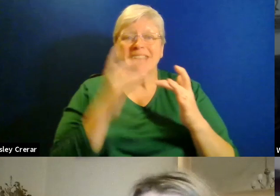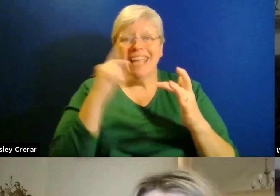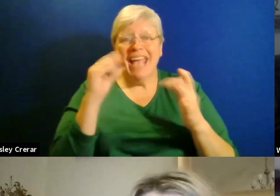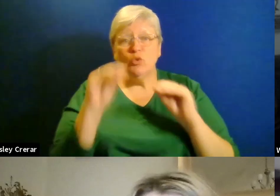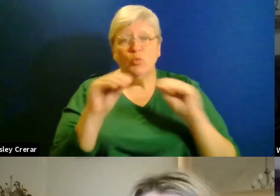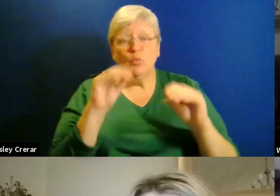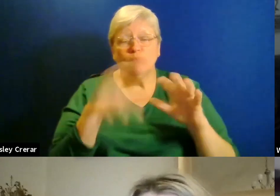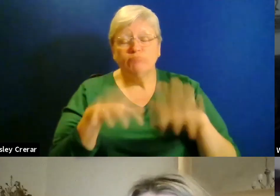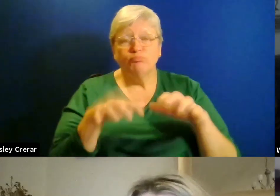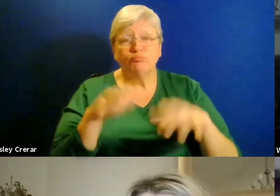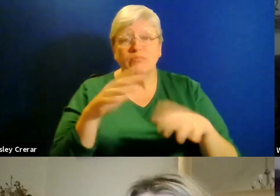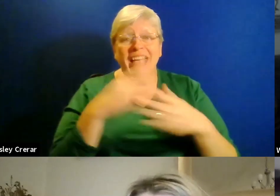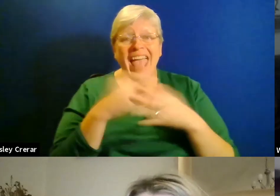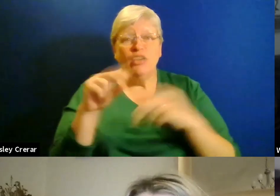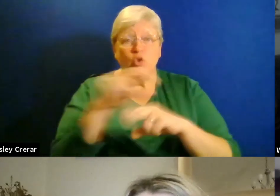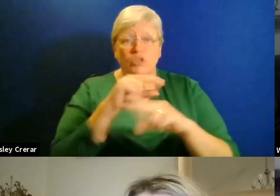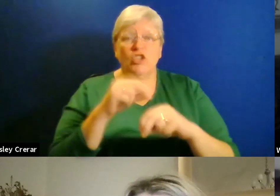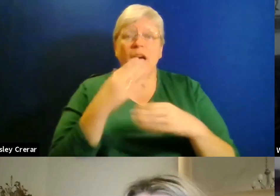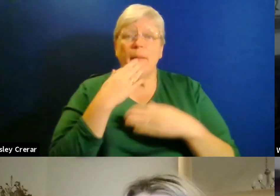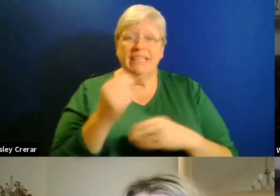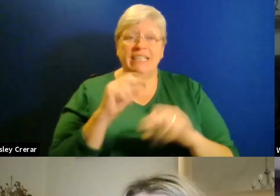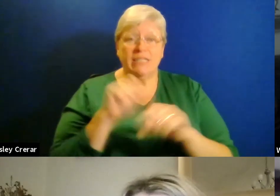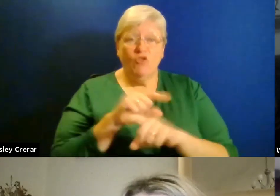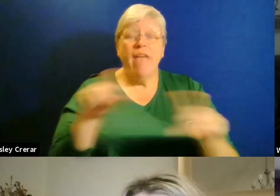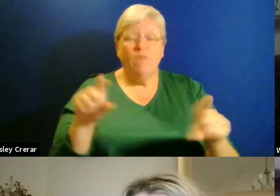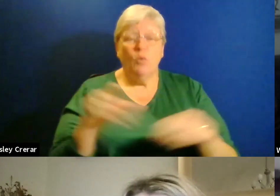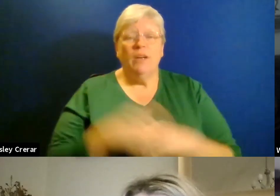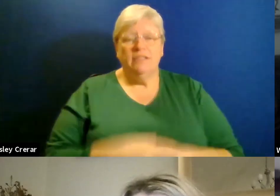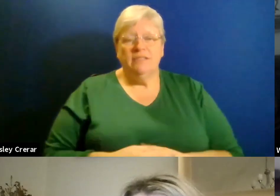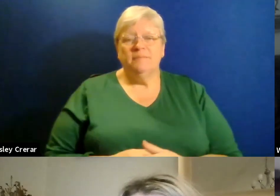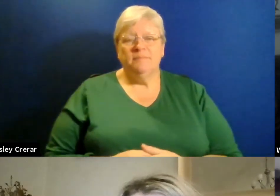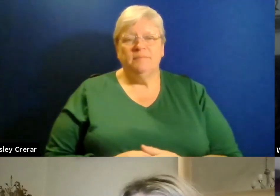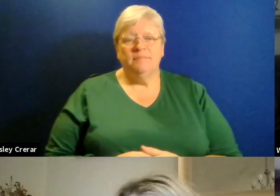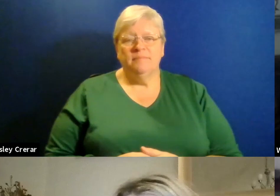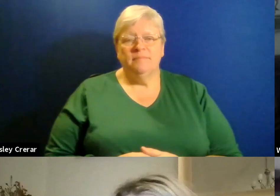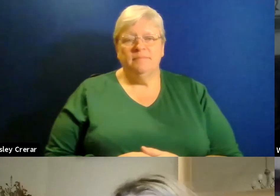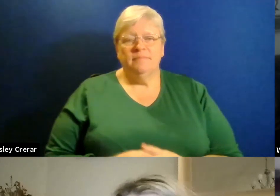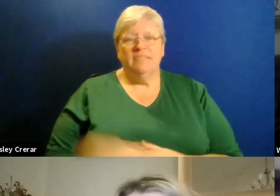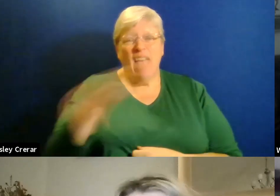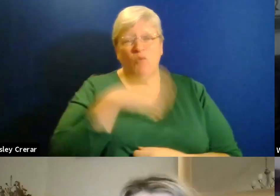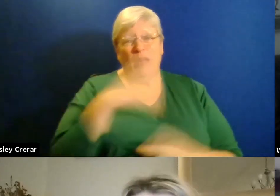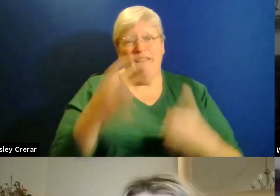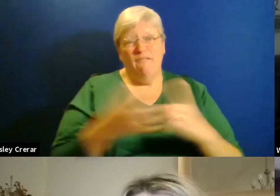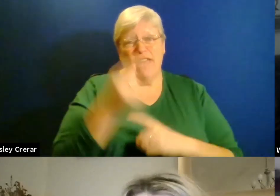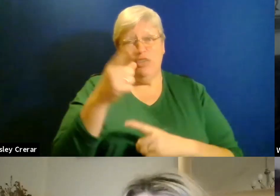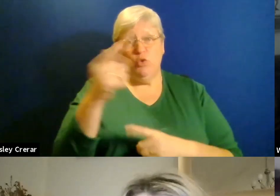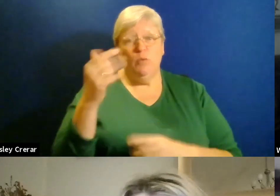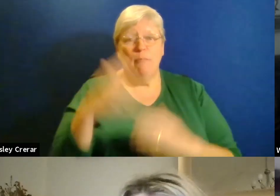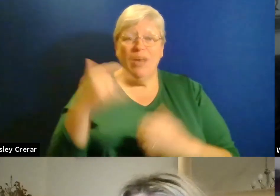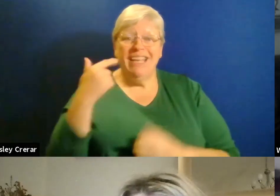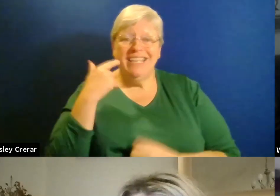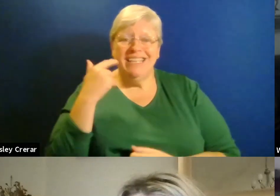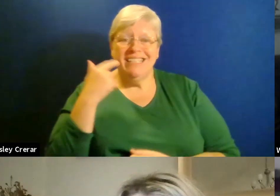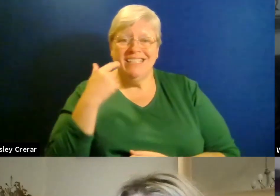copy and paste them into the chat and send to everyone? Just so that everyone can track you down a little bit easier. For